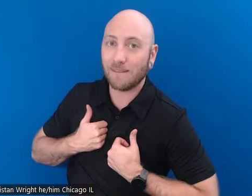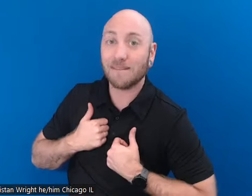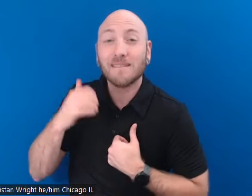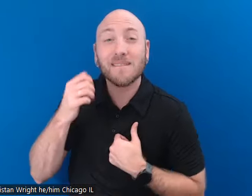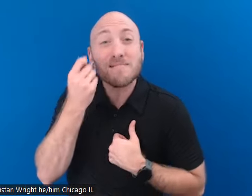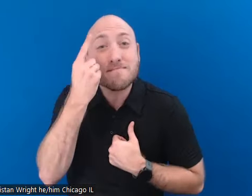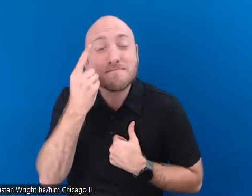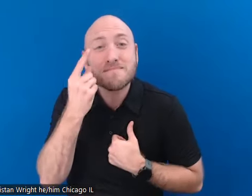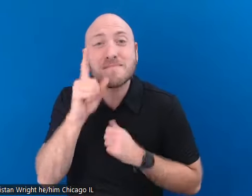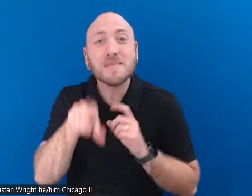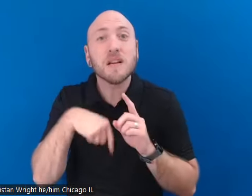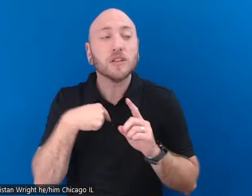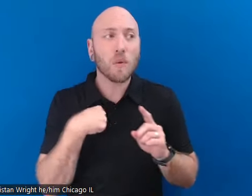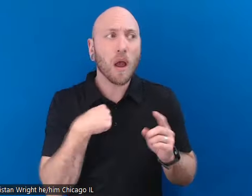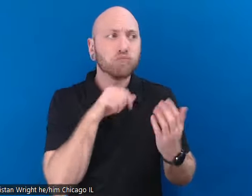program and